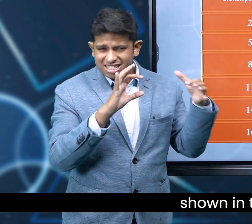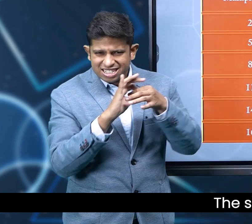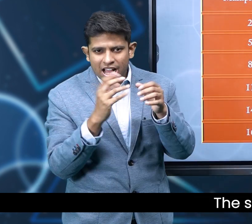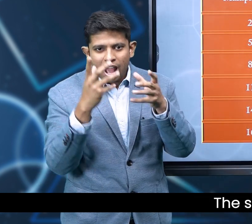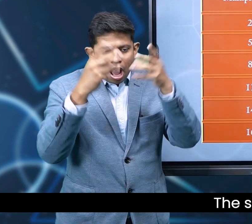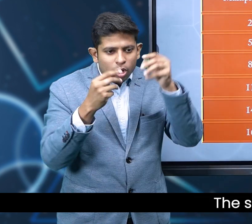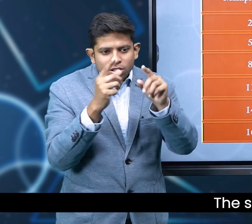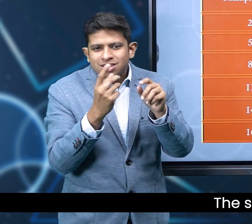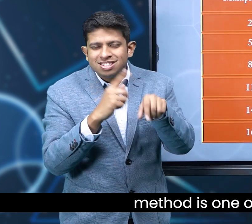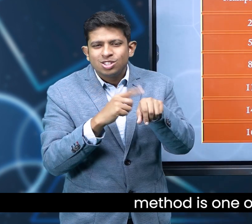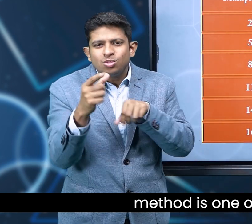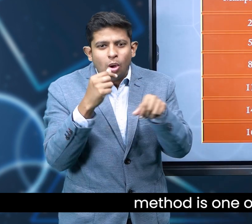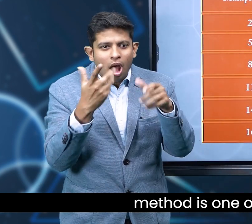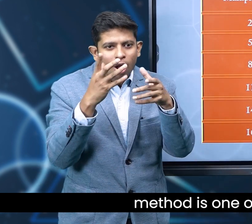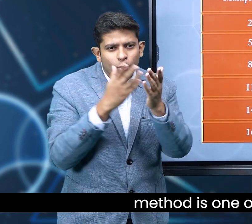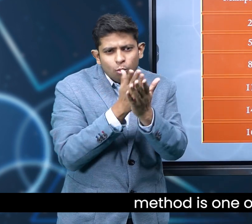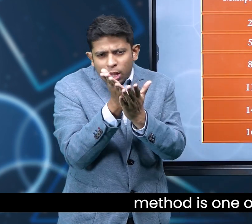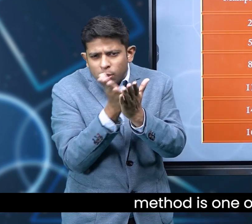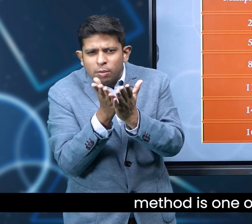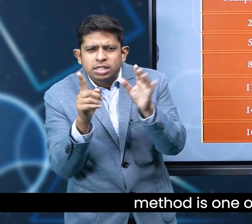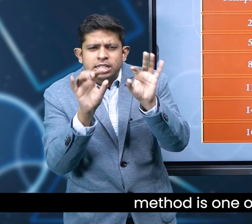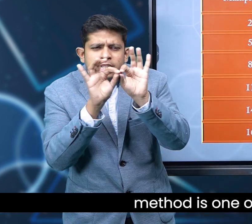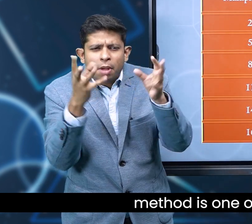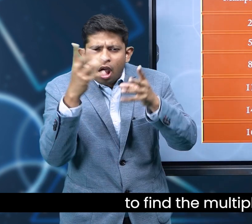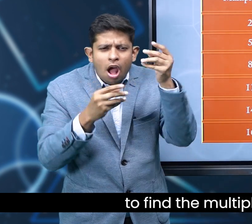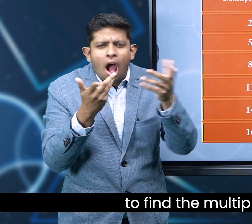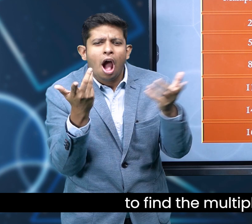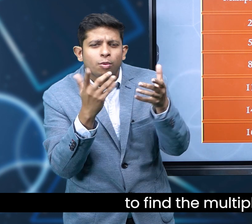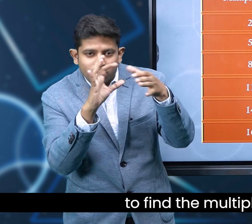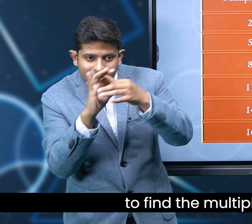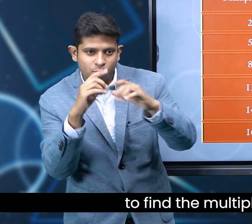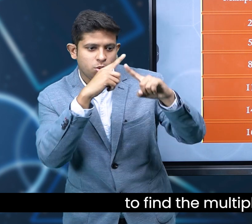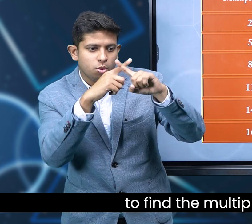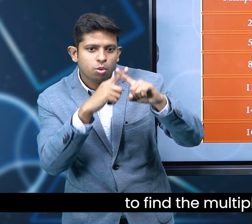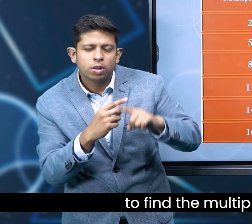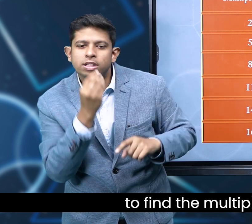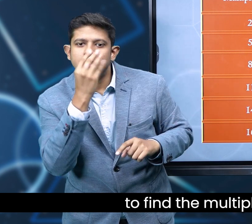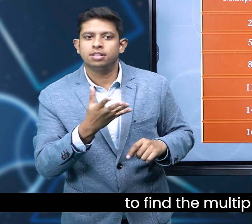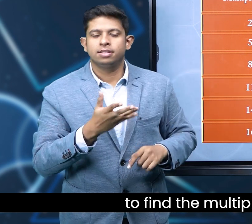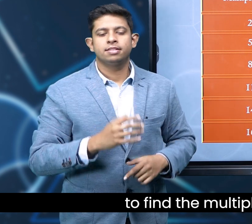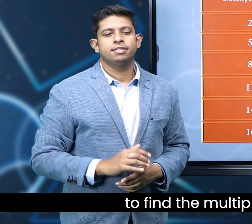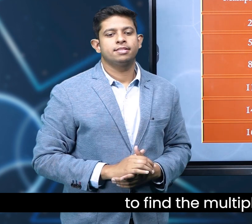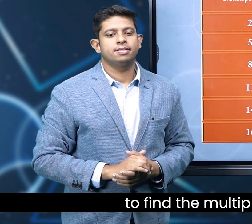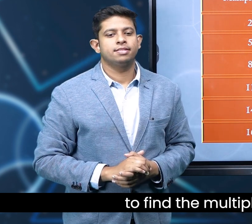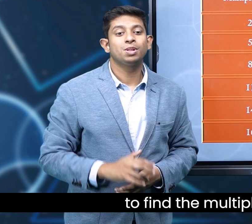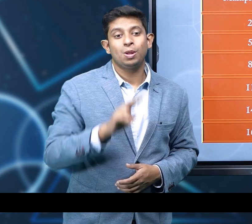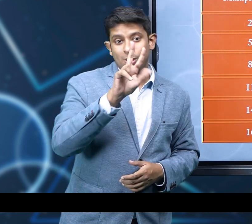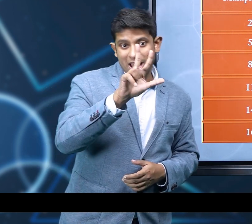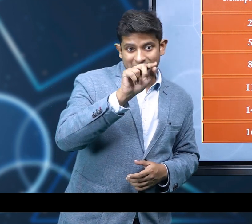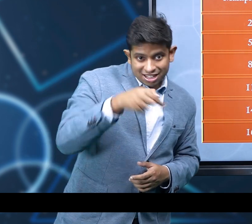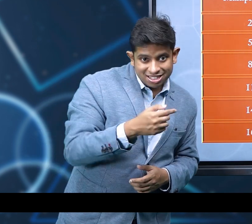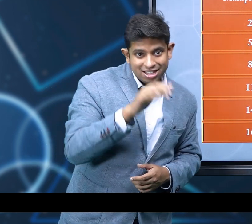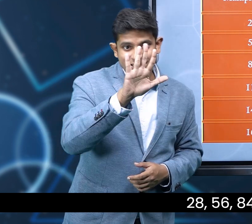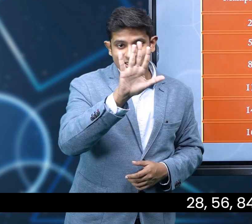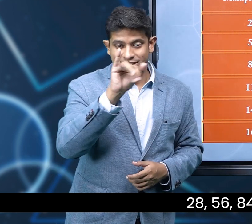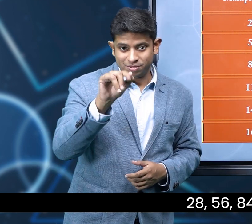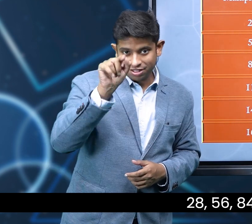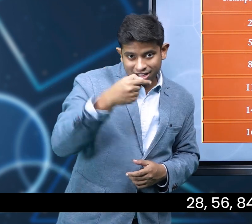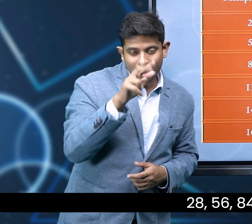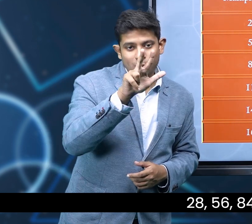The skip counting method is one of the simplest methods to find the multiples of any given number. Here, 28,